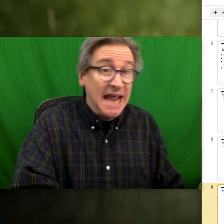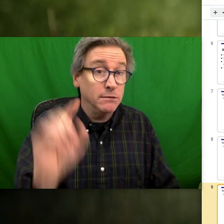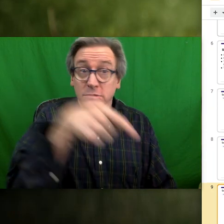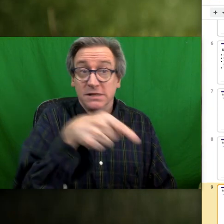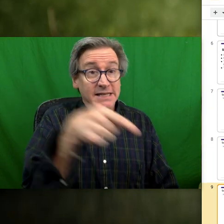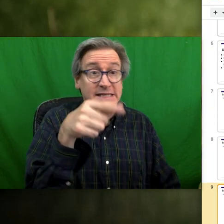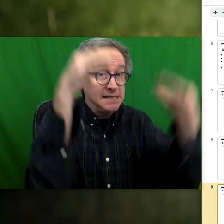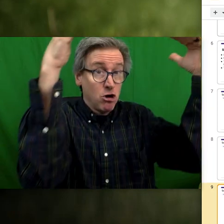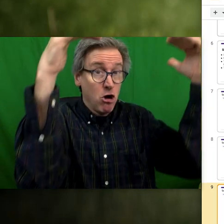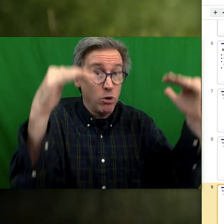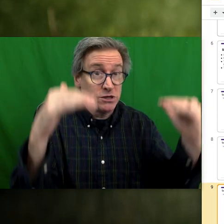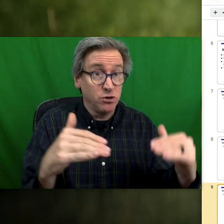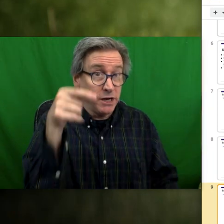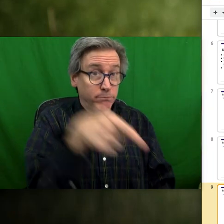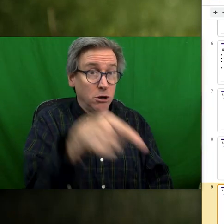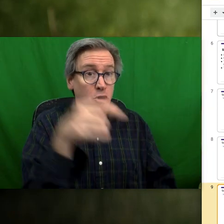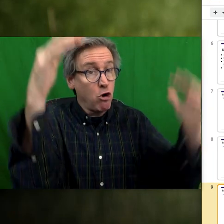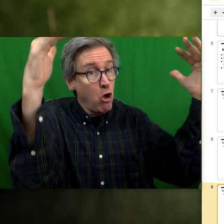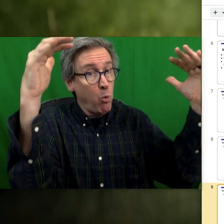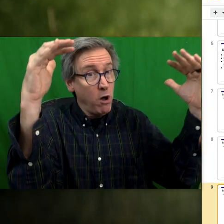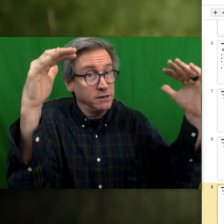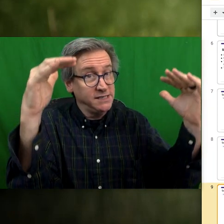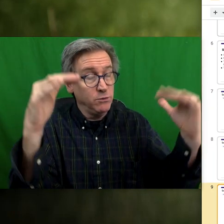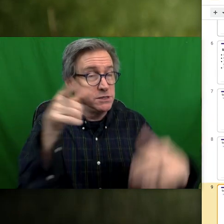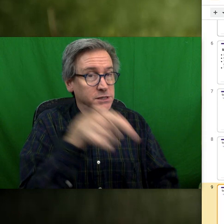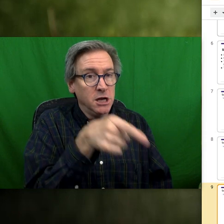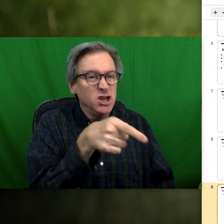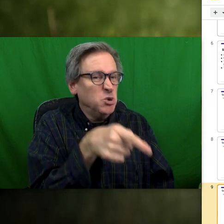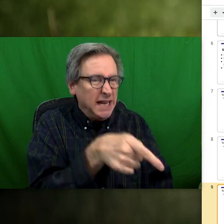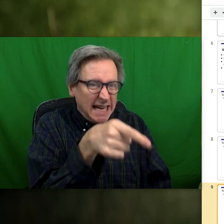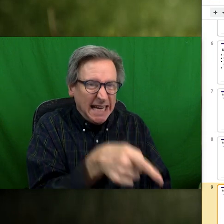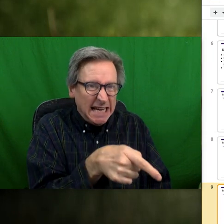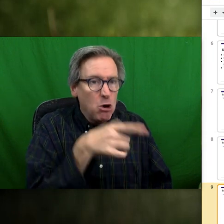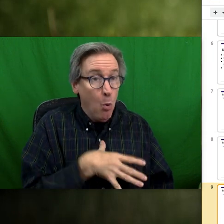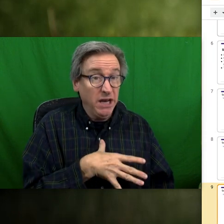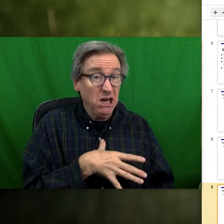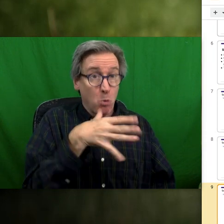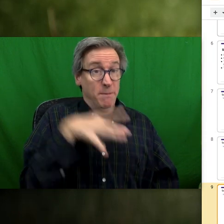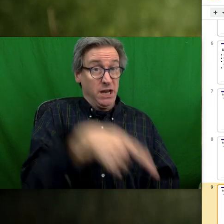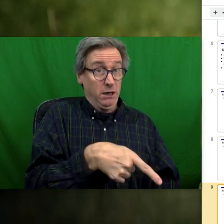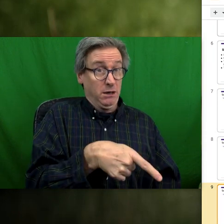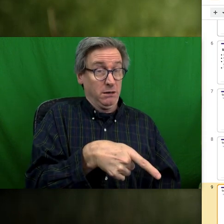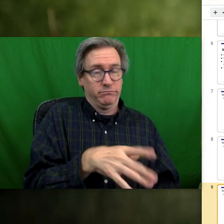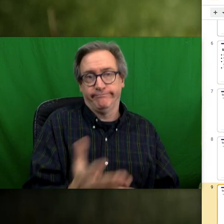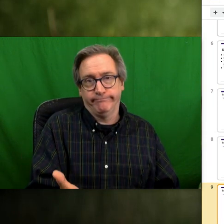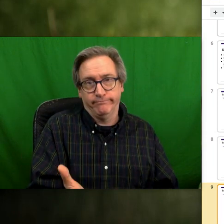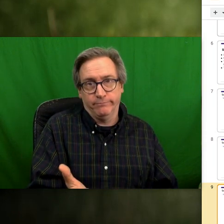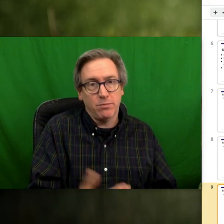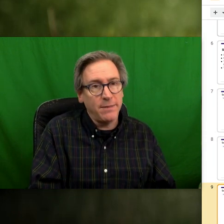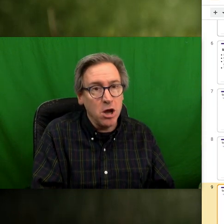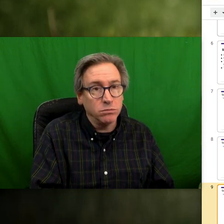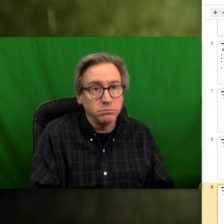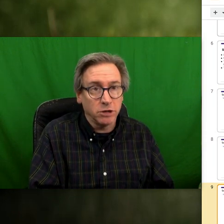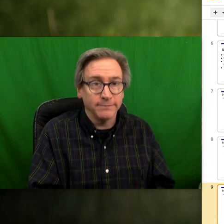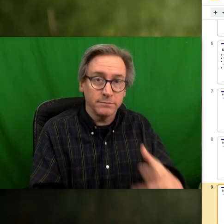And again, since this is all one story, or all one sequence, do we need woman here? They